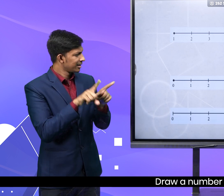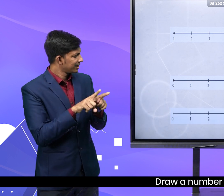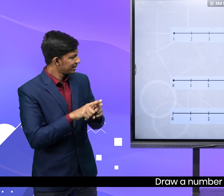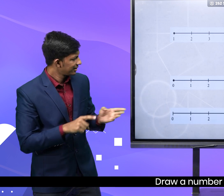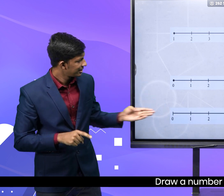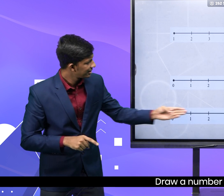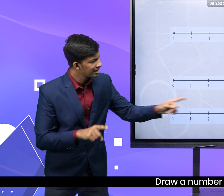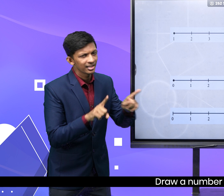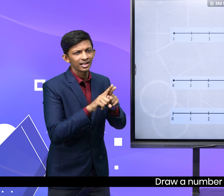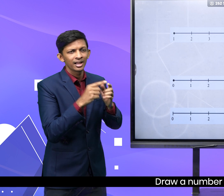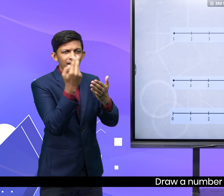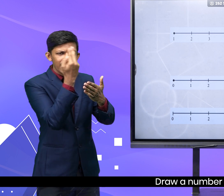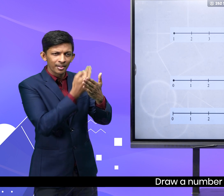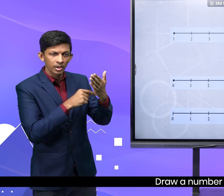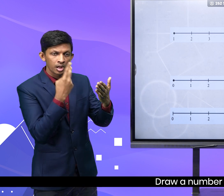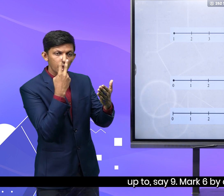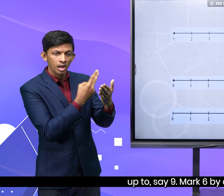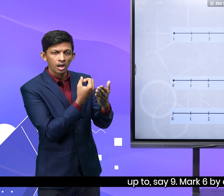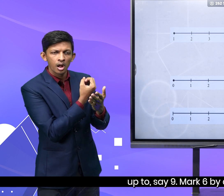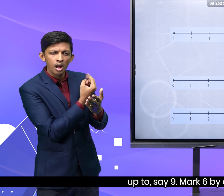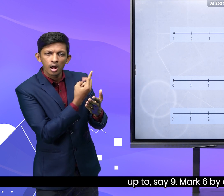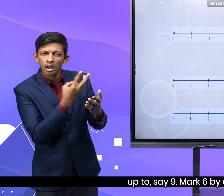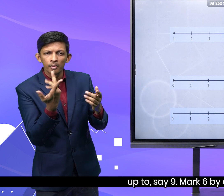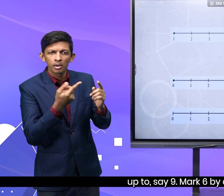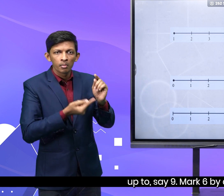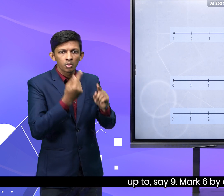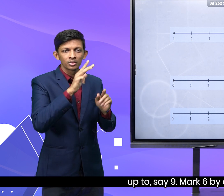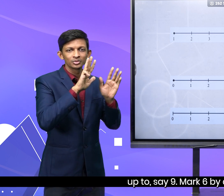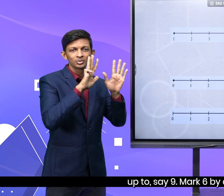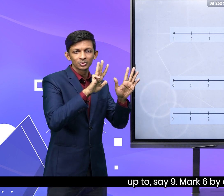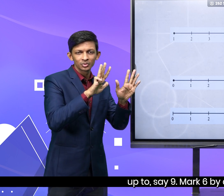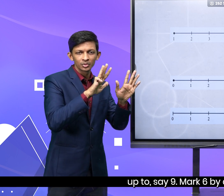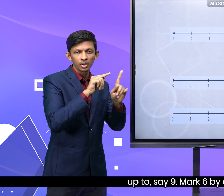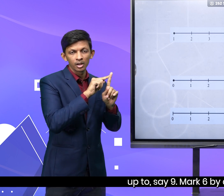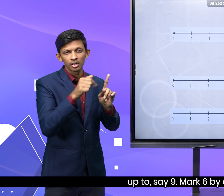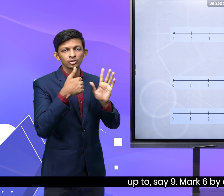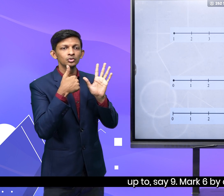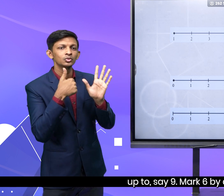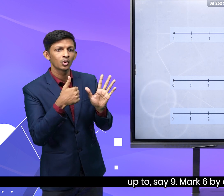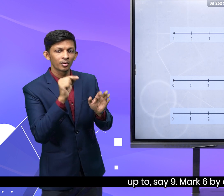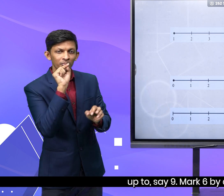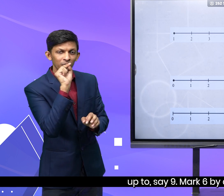Draw a number line up to say 9, mark 6 by a dot on it.